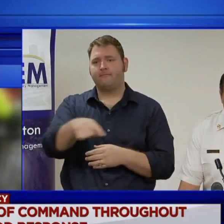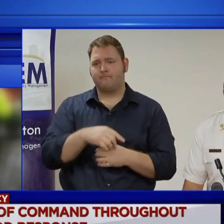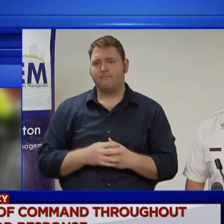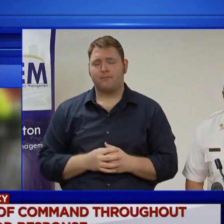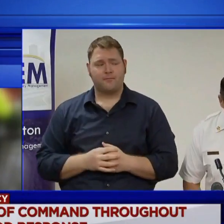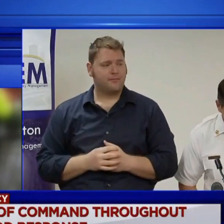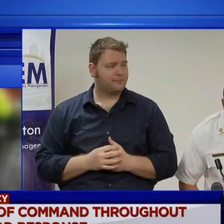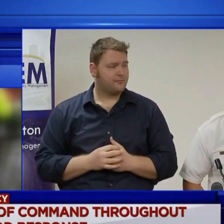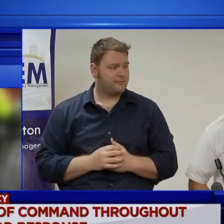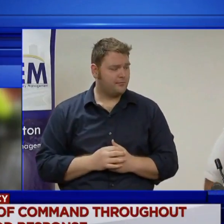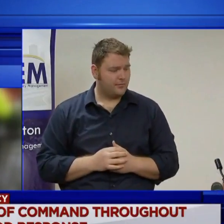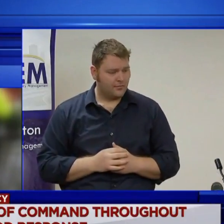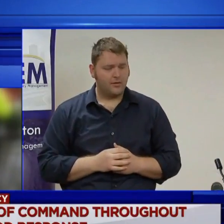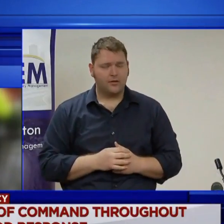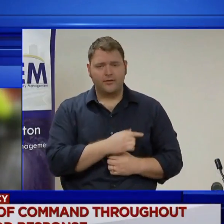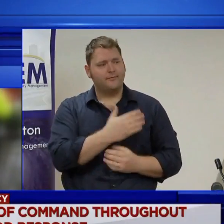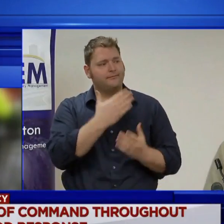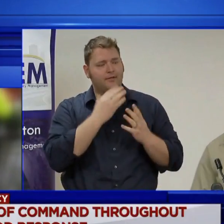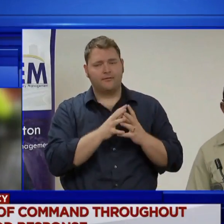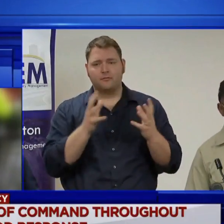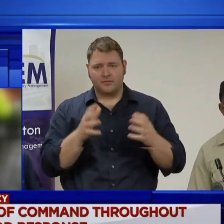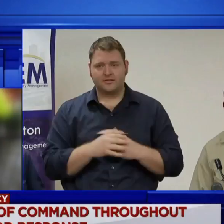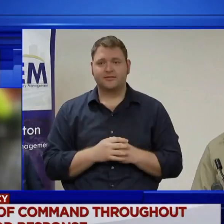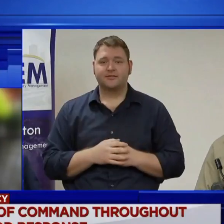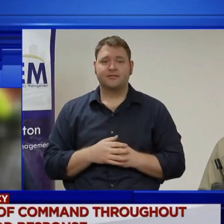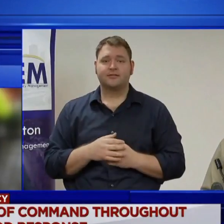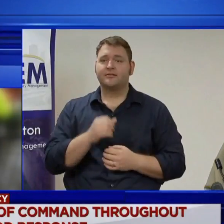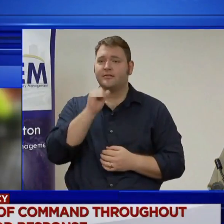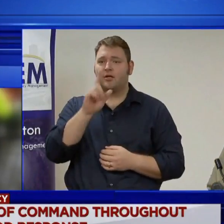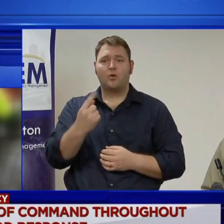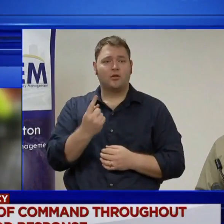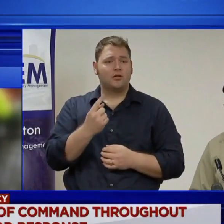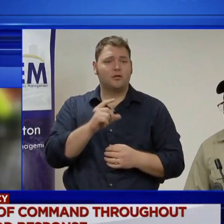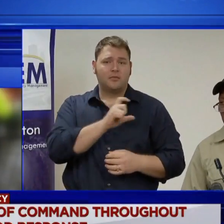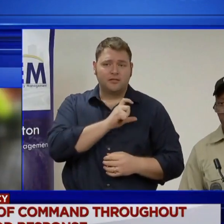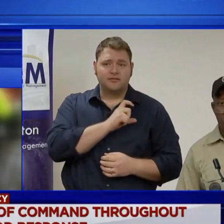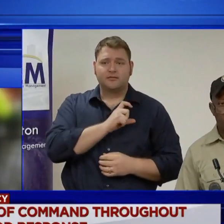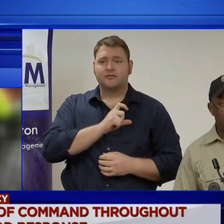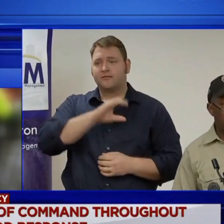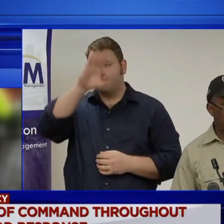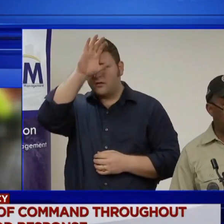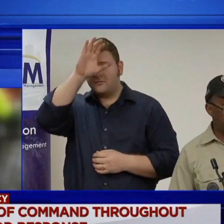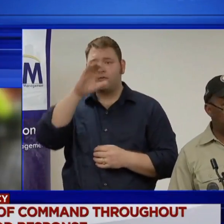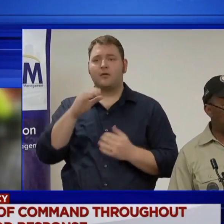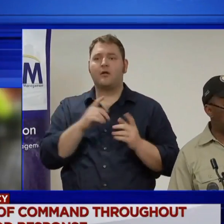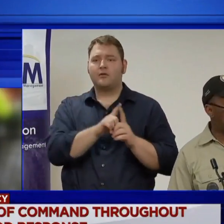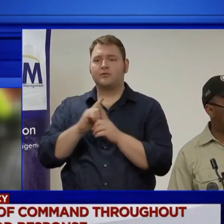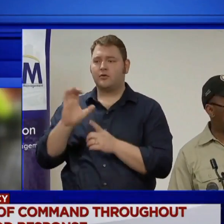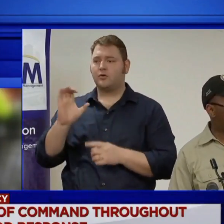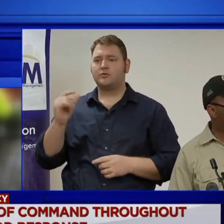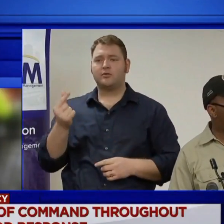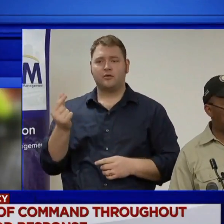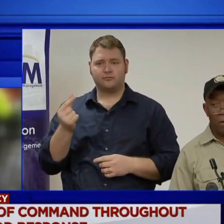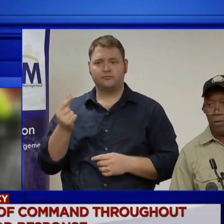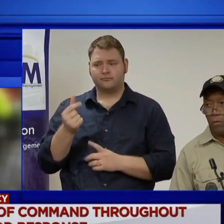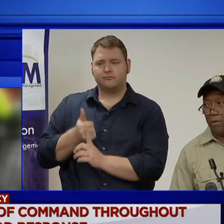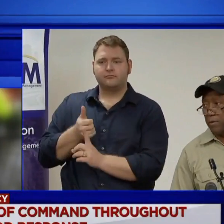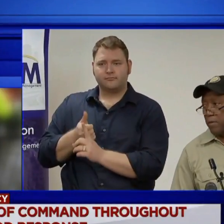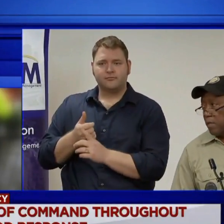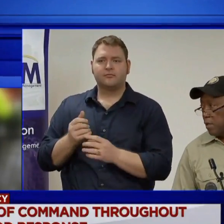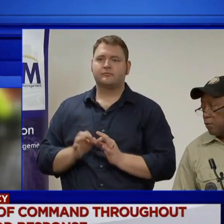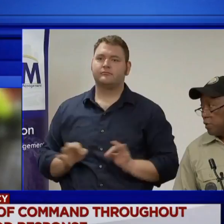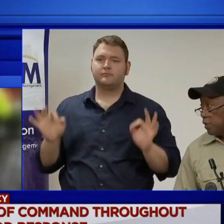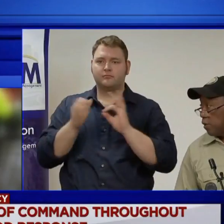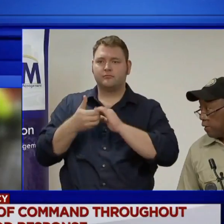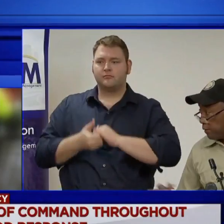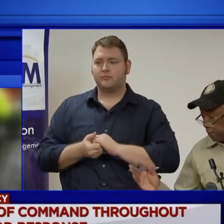you very much. And of course, it's not just police and fire and the rescues, it's also the Coast Guard that's been a invaluable partner with